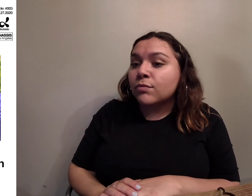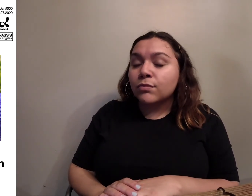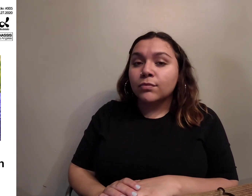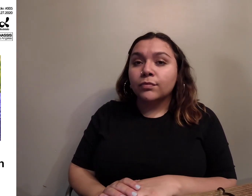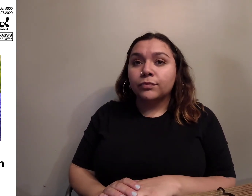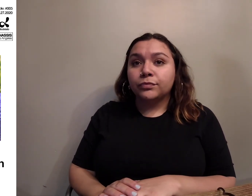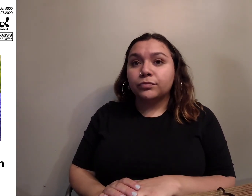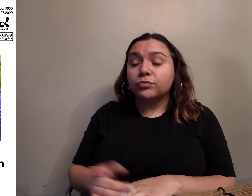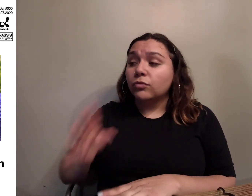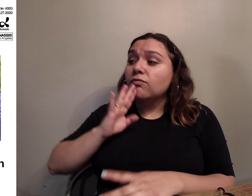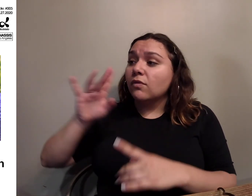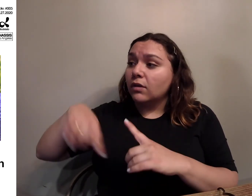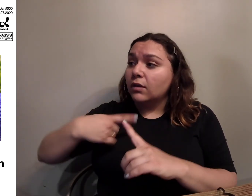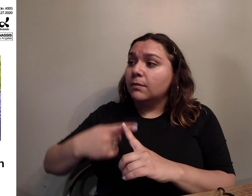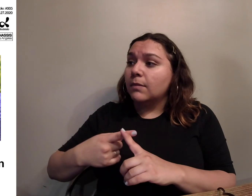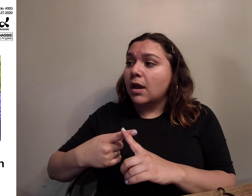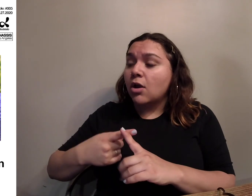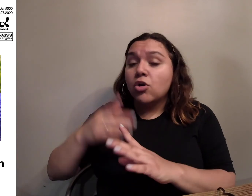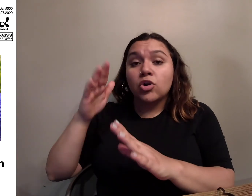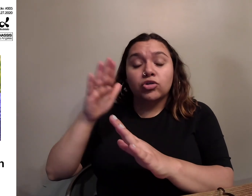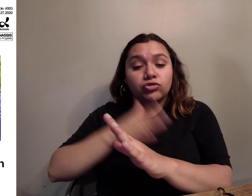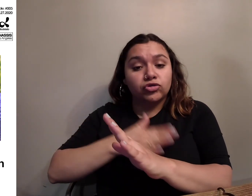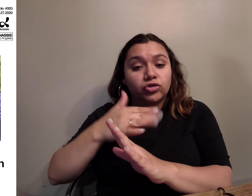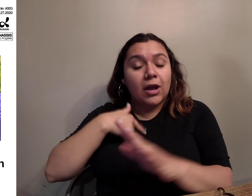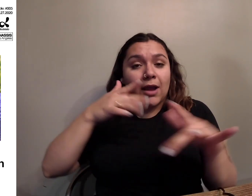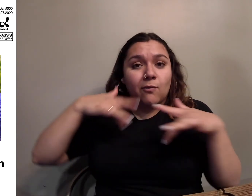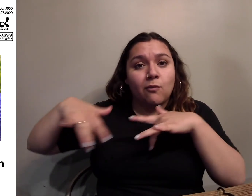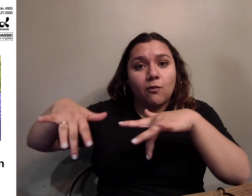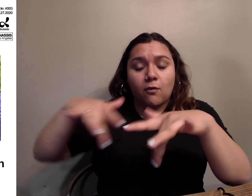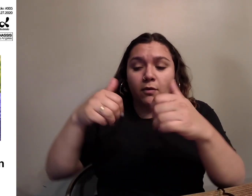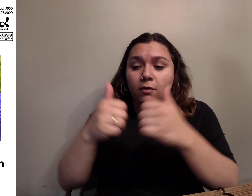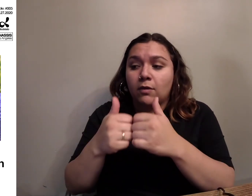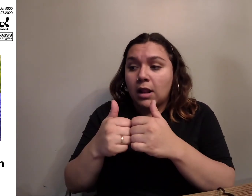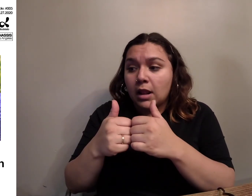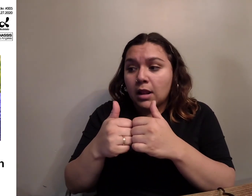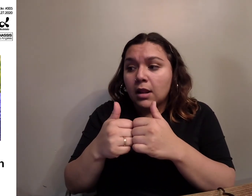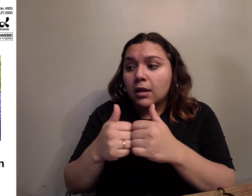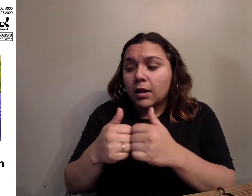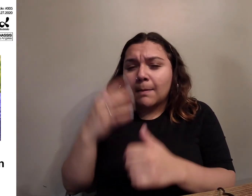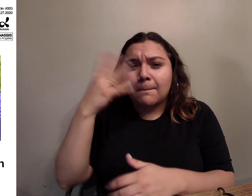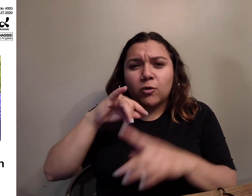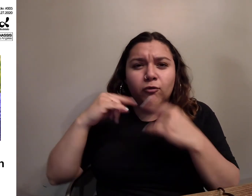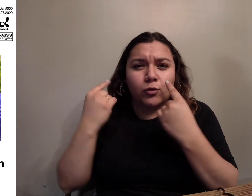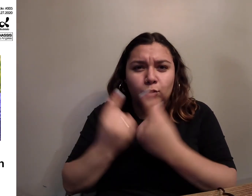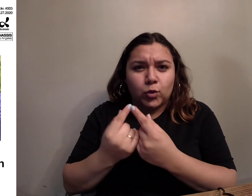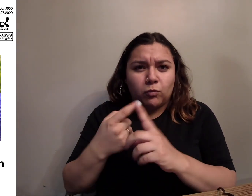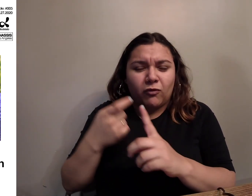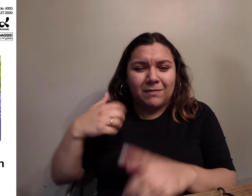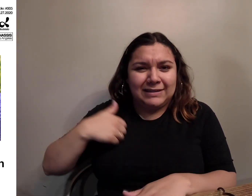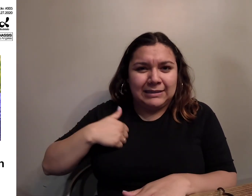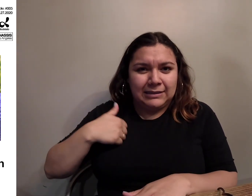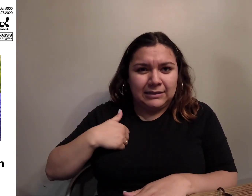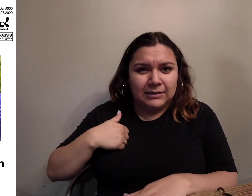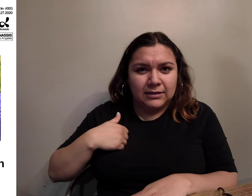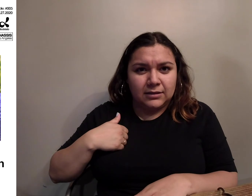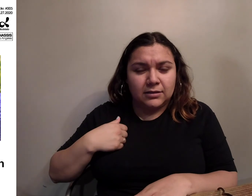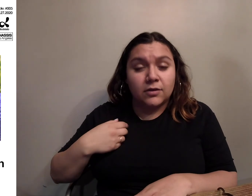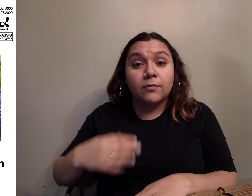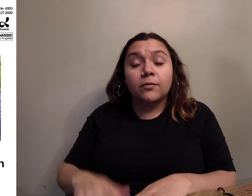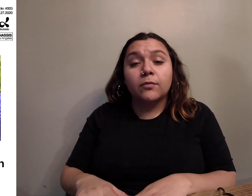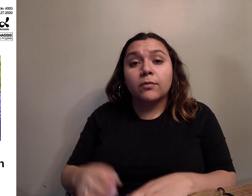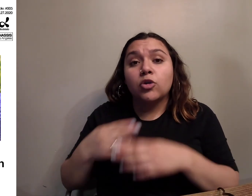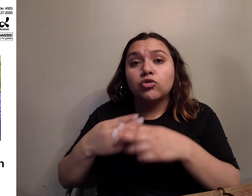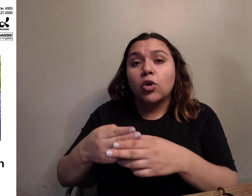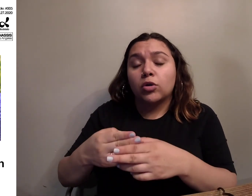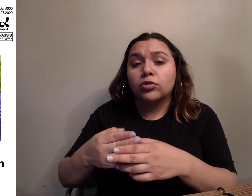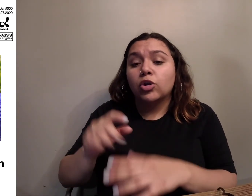You're referencing a song that I recorded with a beautiful group out of Canada called A Tribe Called Red.